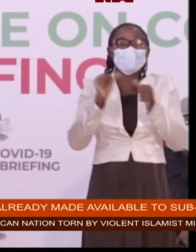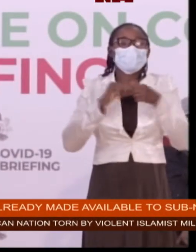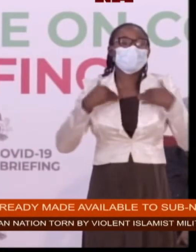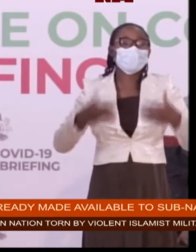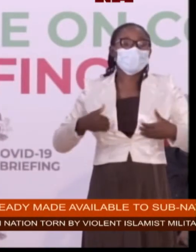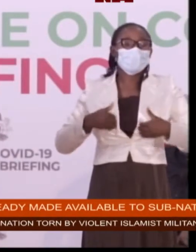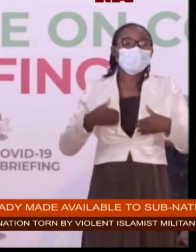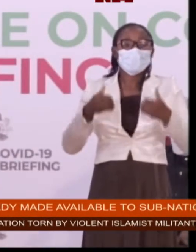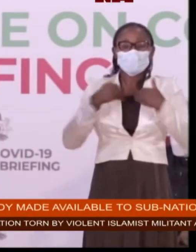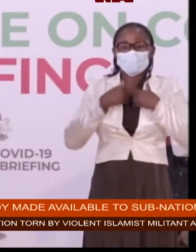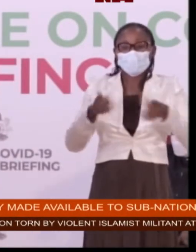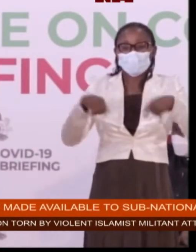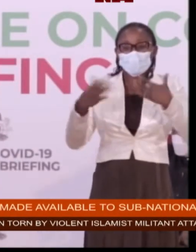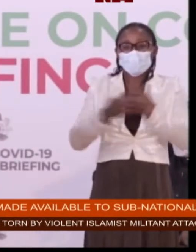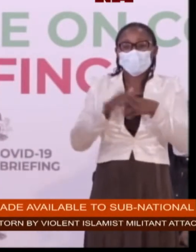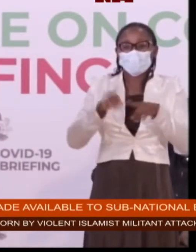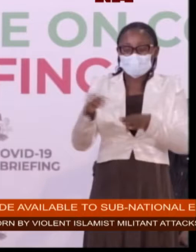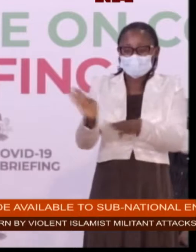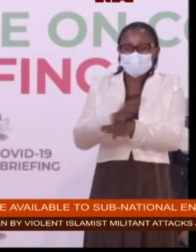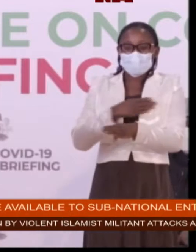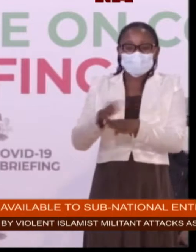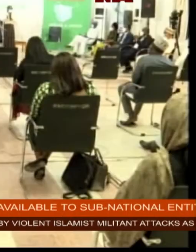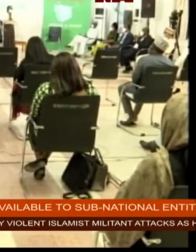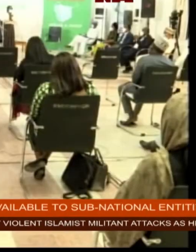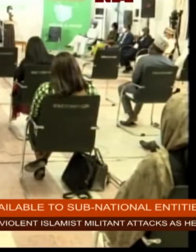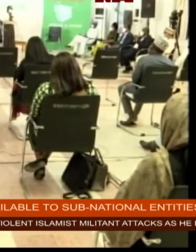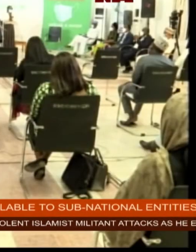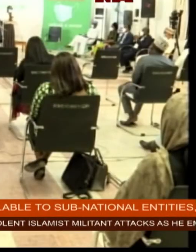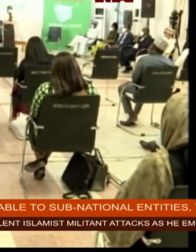usual. Event centers are full,